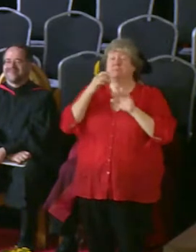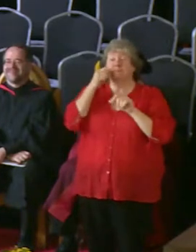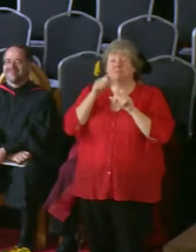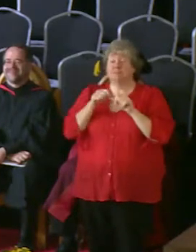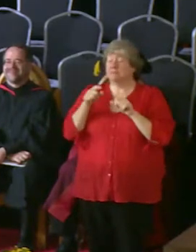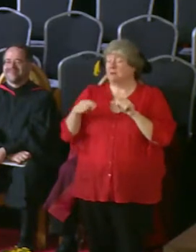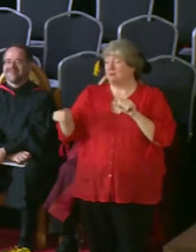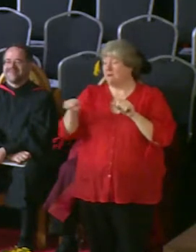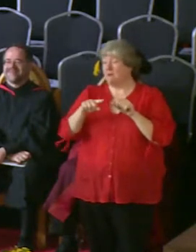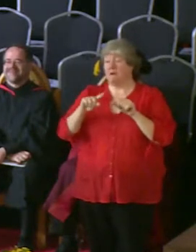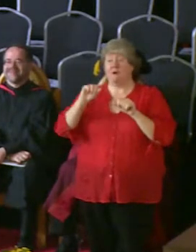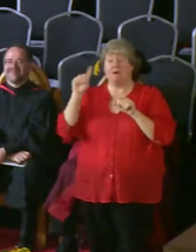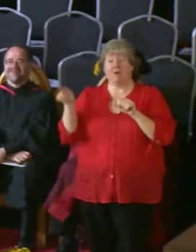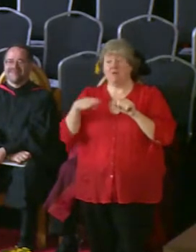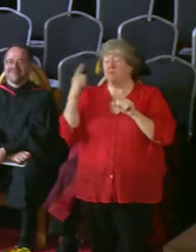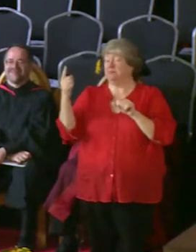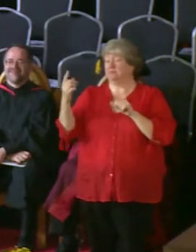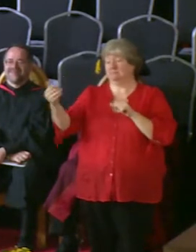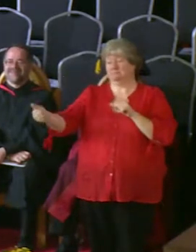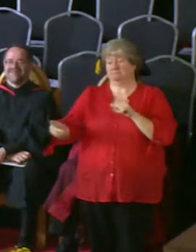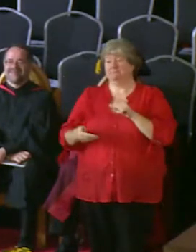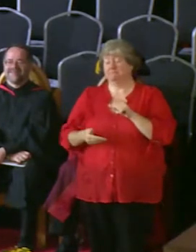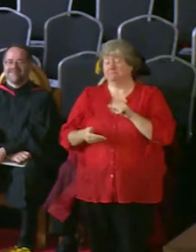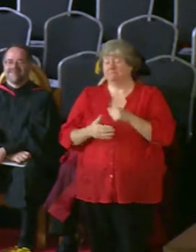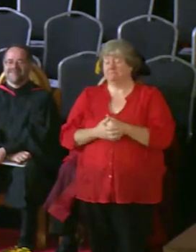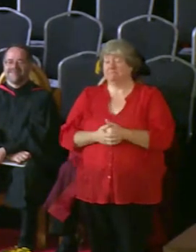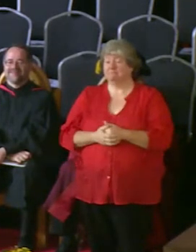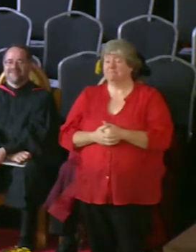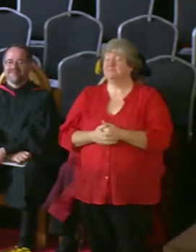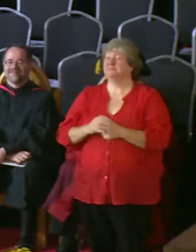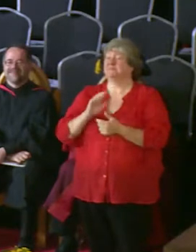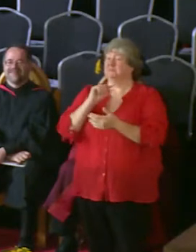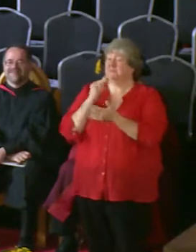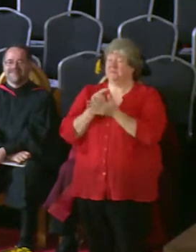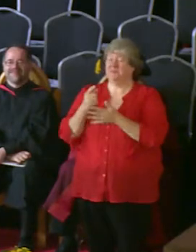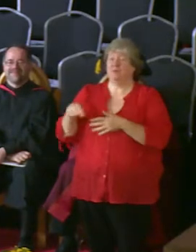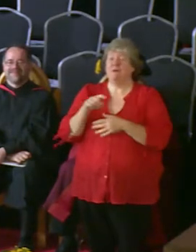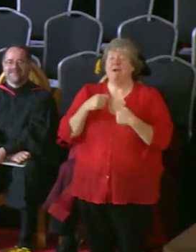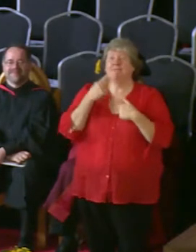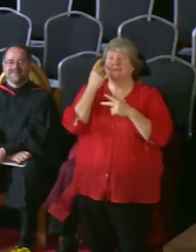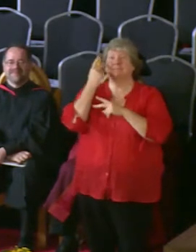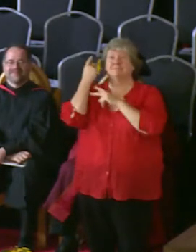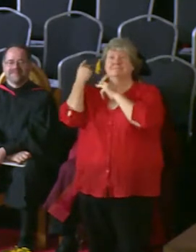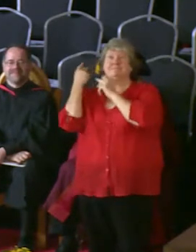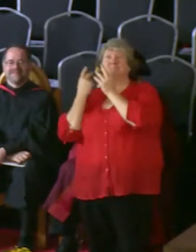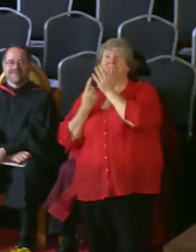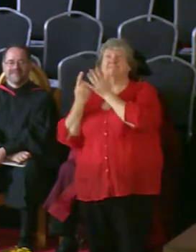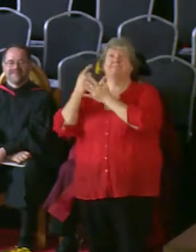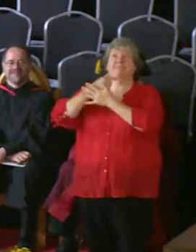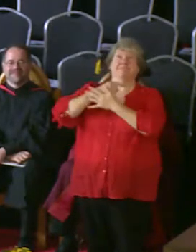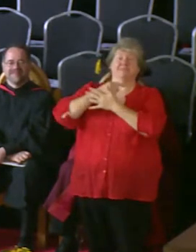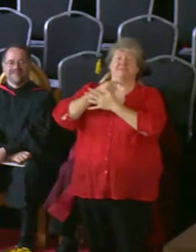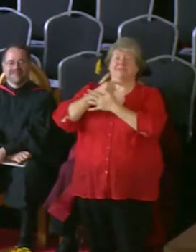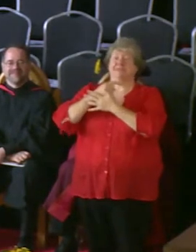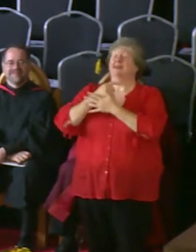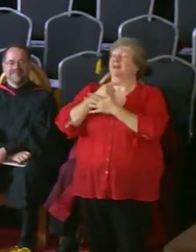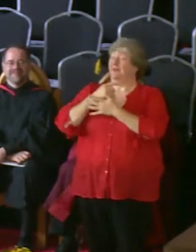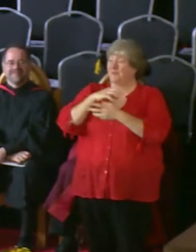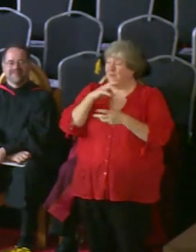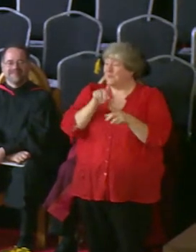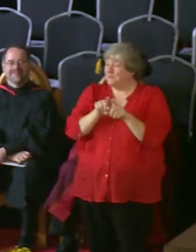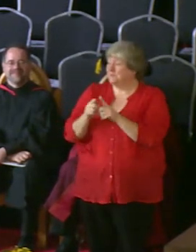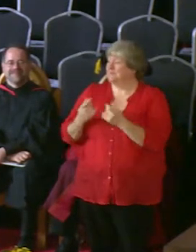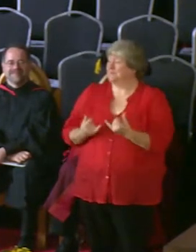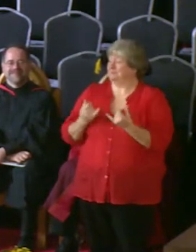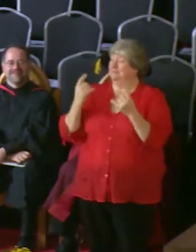you're always, always welcome here. Graduates, you've made many memories here, including today's ceremony,